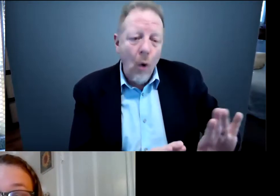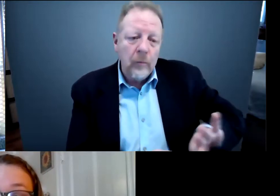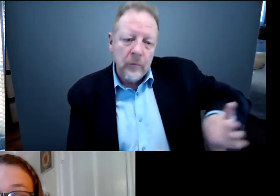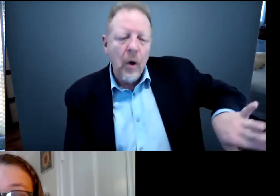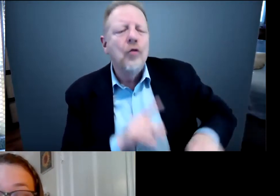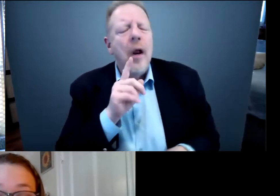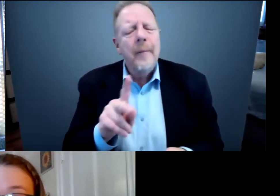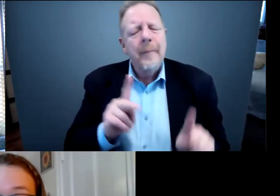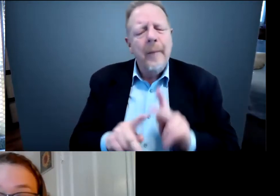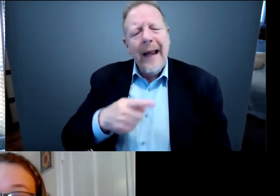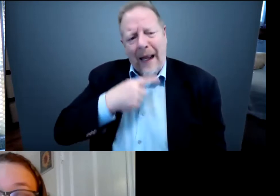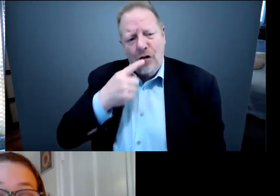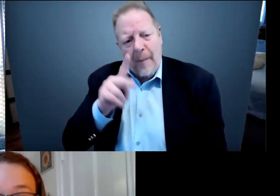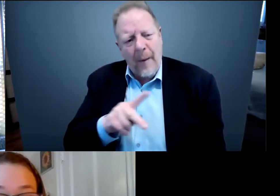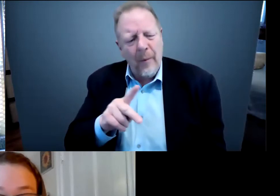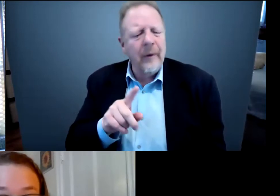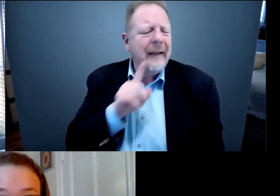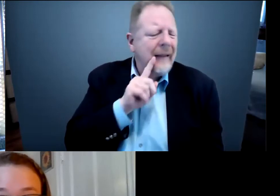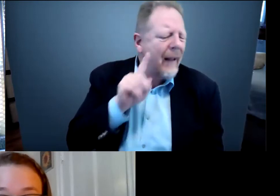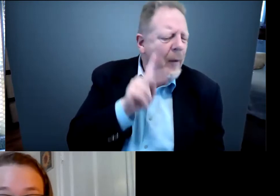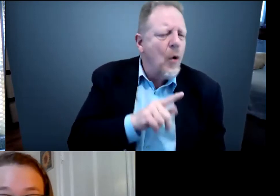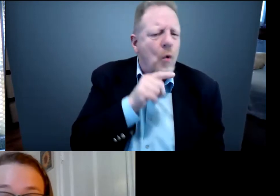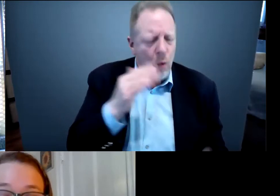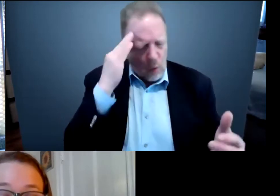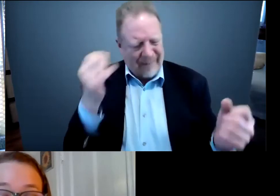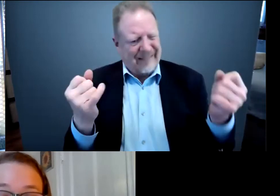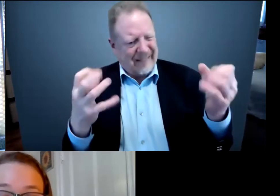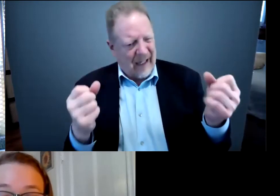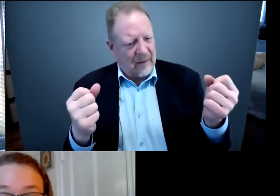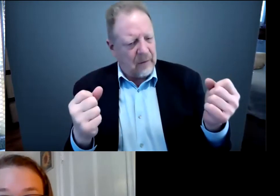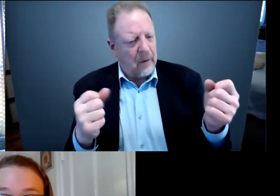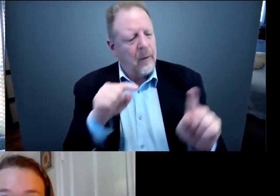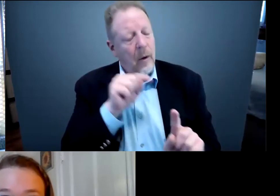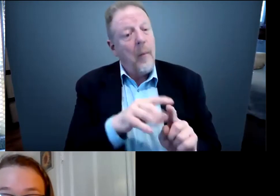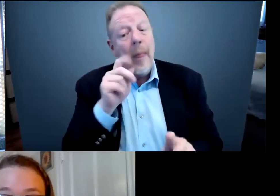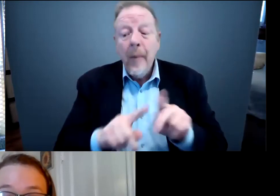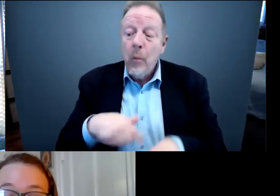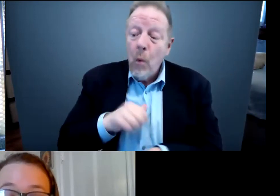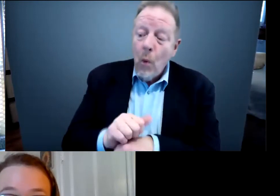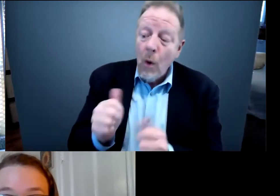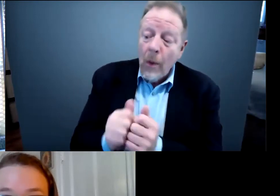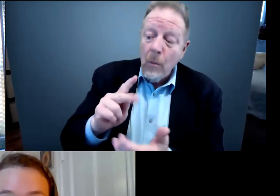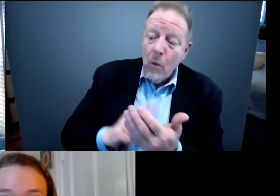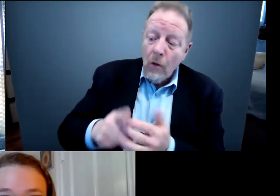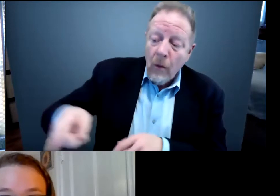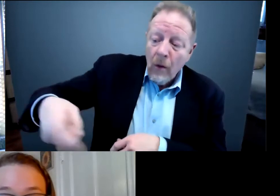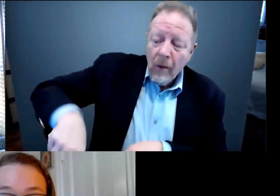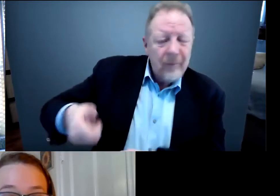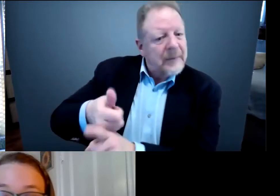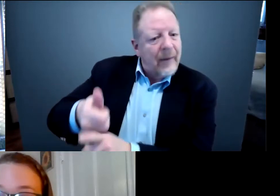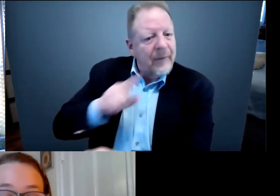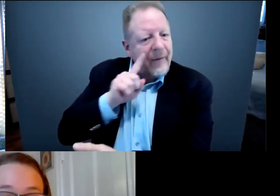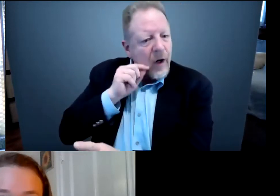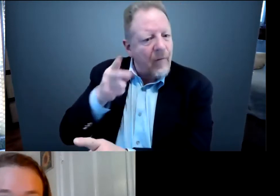really hearing people, deaf people, anyone who knows sign, because the people that we work with in our programs are deaf or hard of hearing.